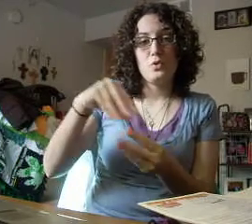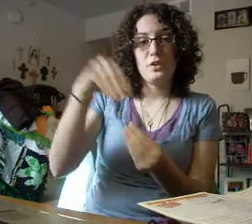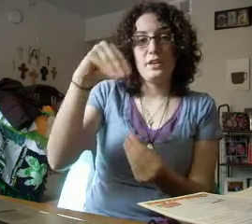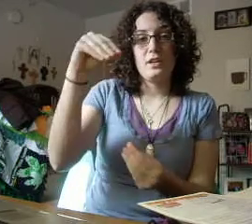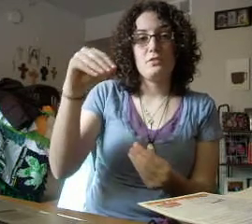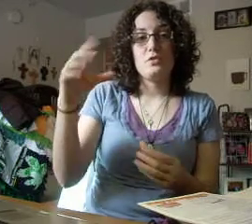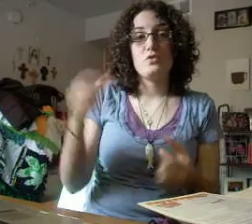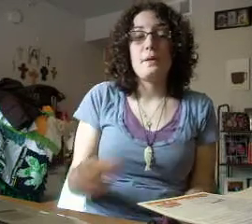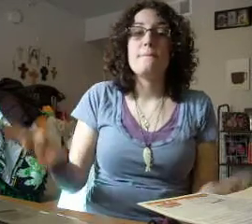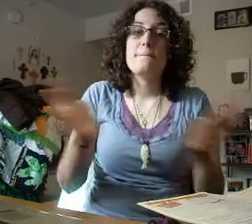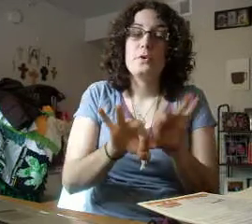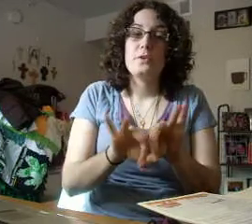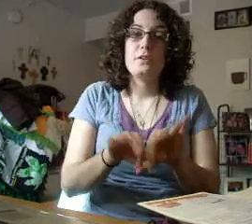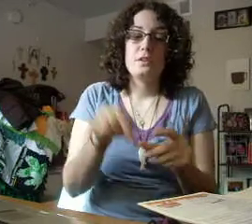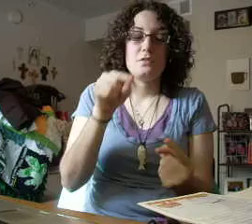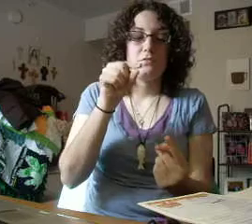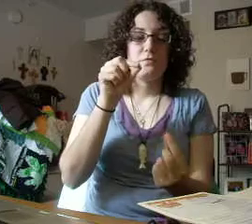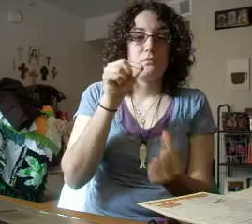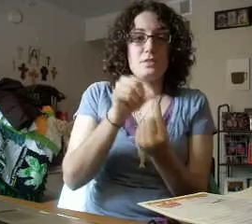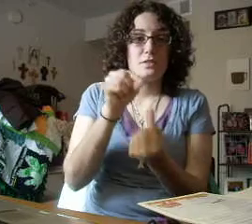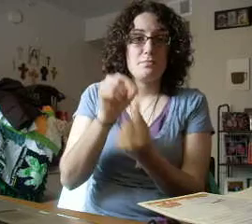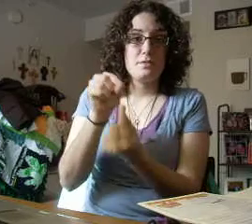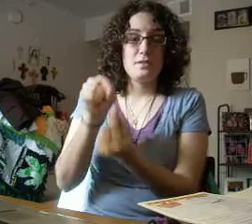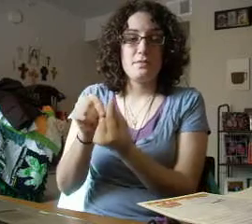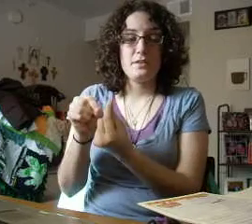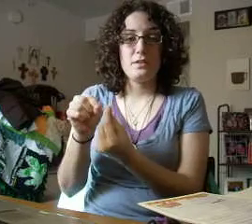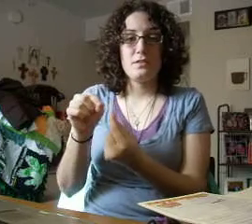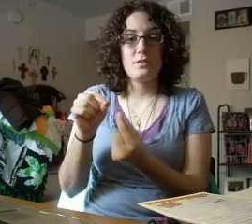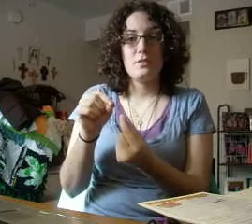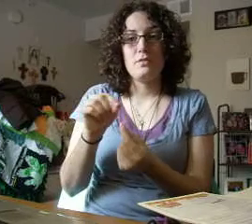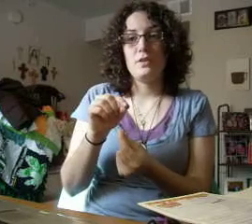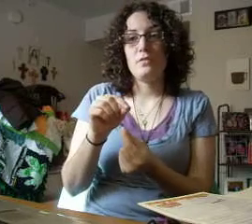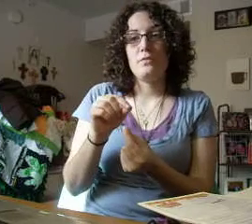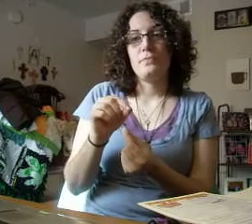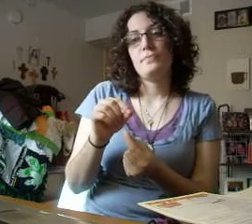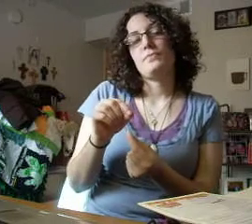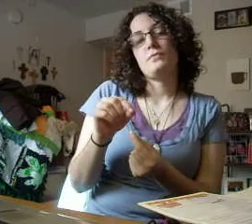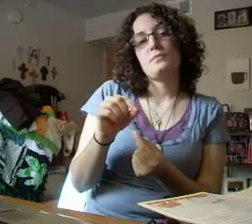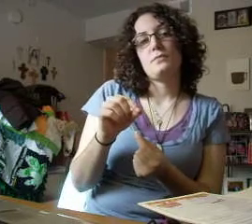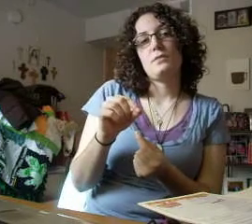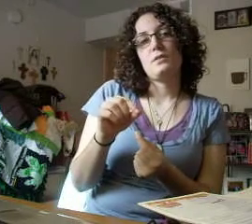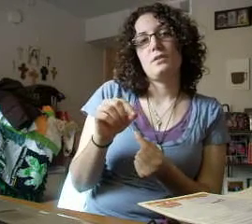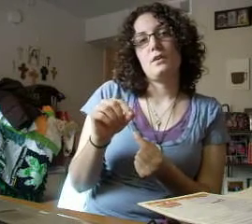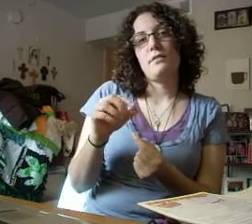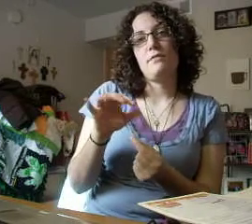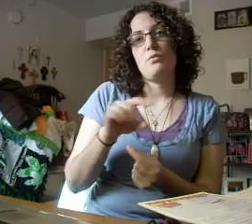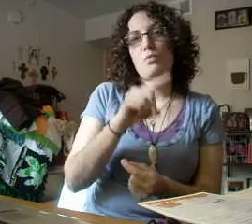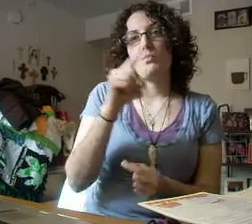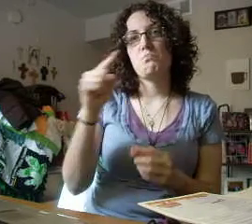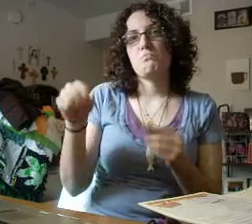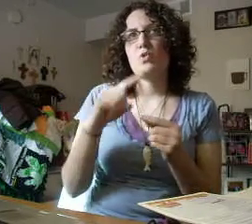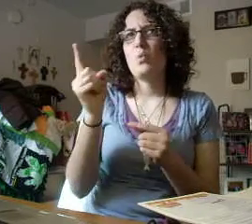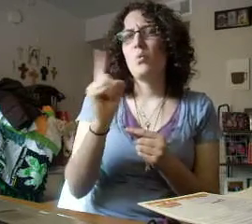to specify the conditions at which the observations are made, conditions of temperature and pressure, for